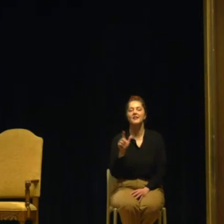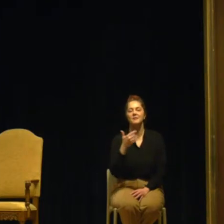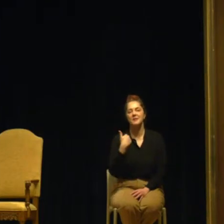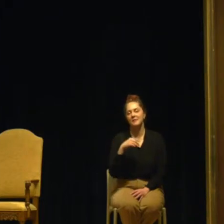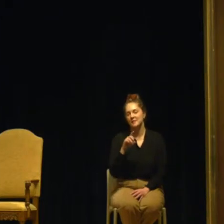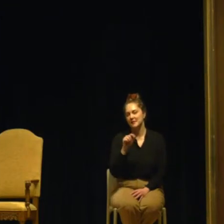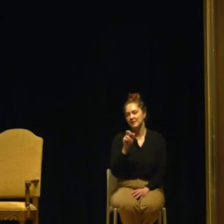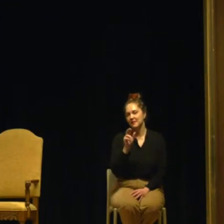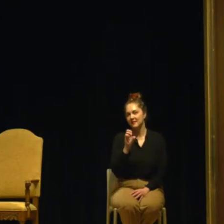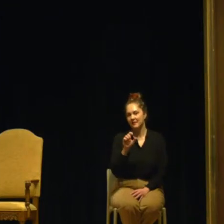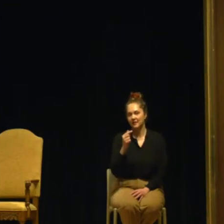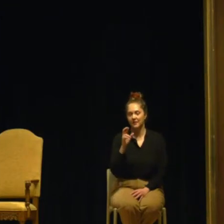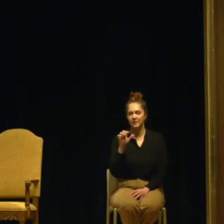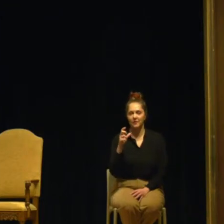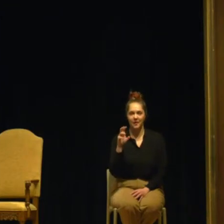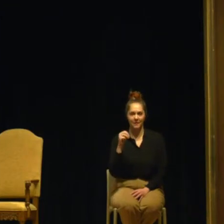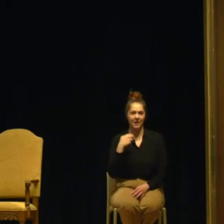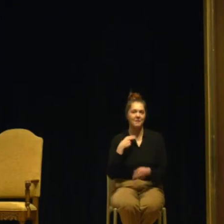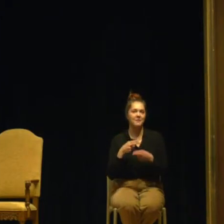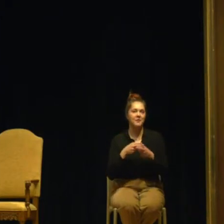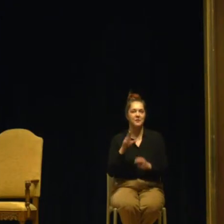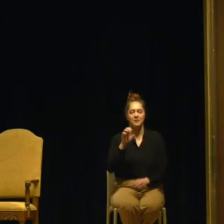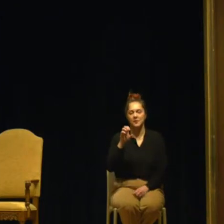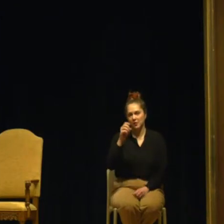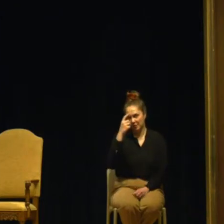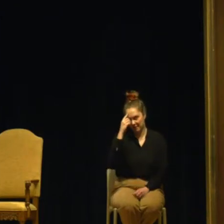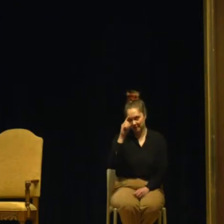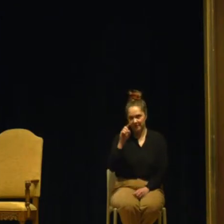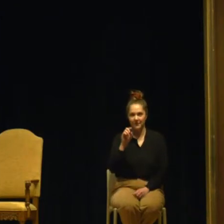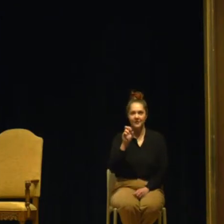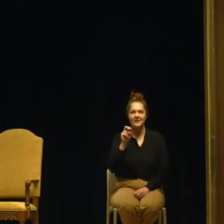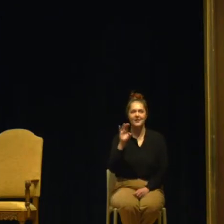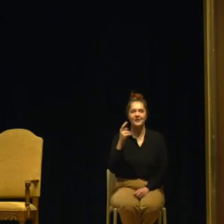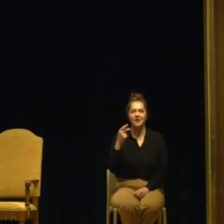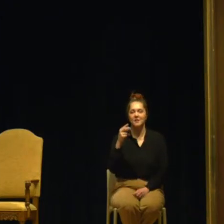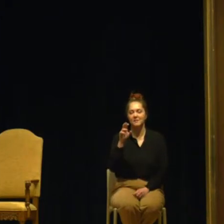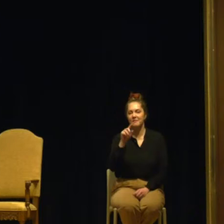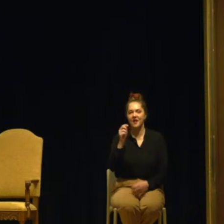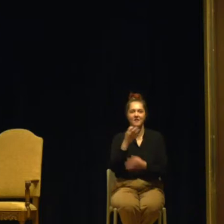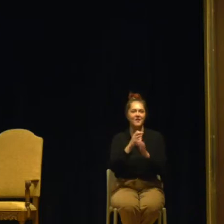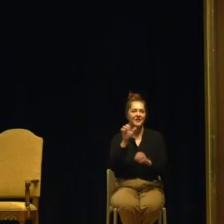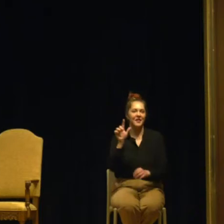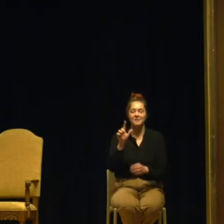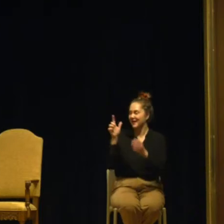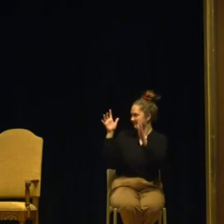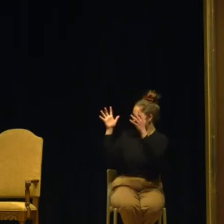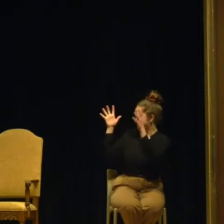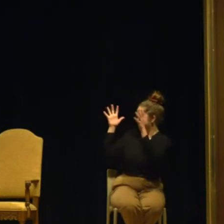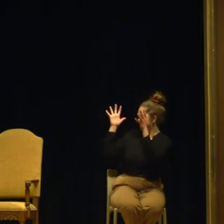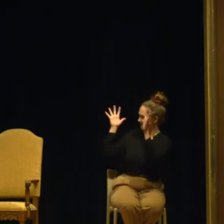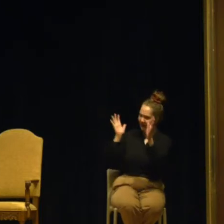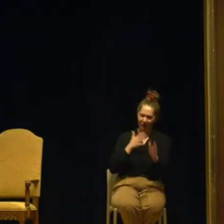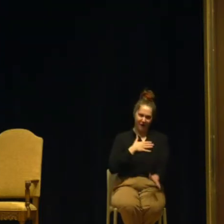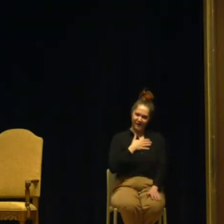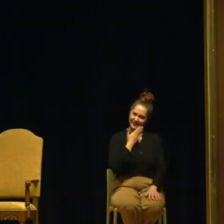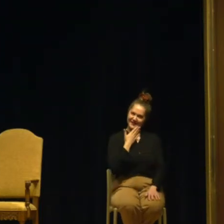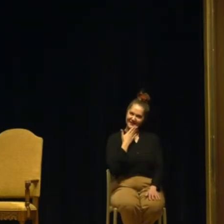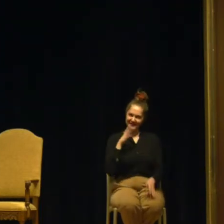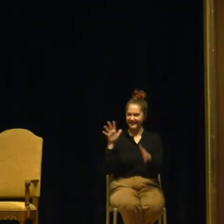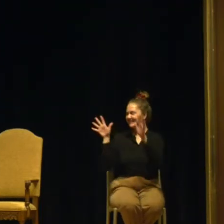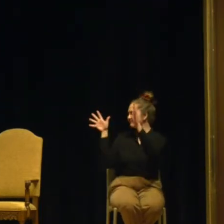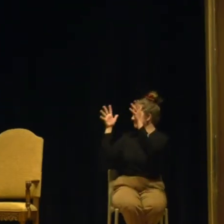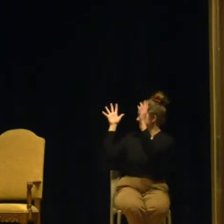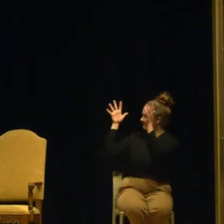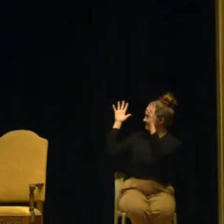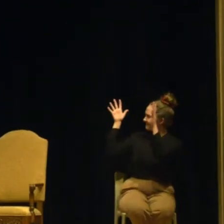Graham, interim CEO of the Enid Pratt Free Library. And thank you. Oh, well, thank you.